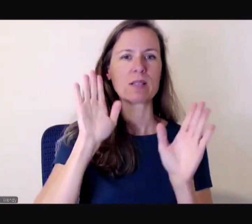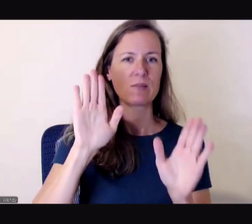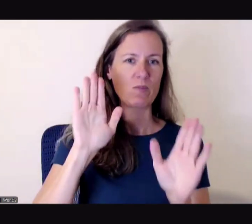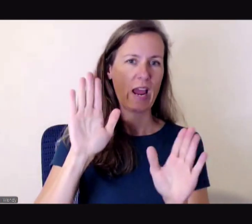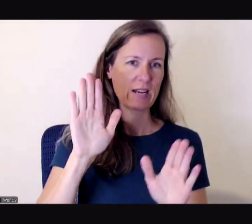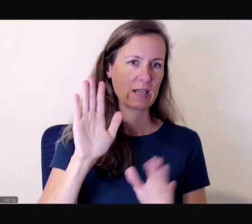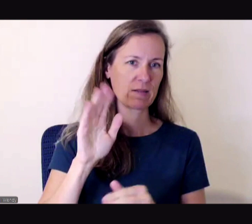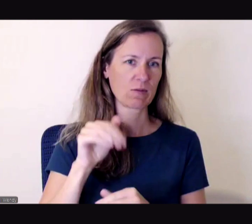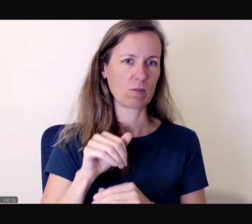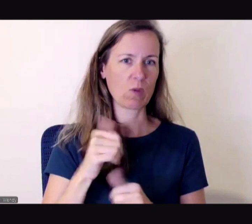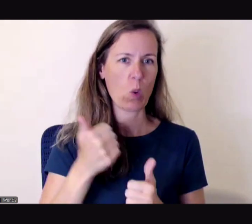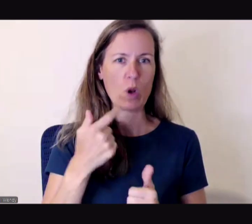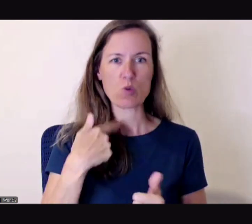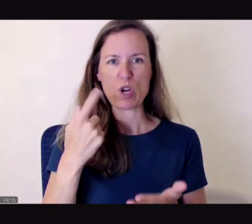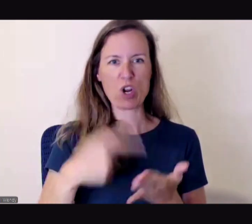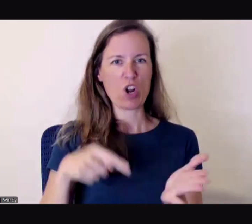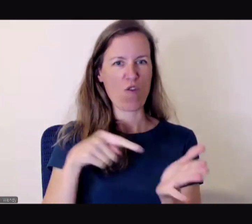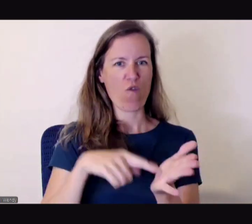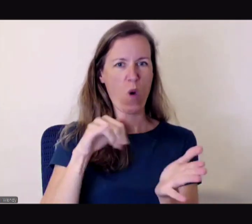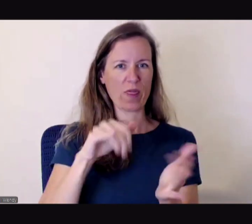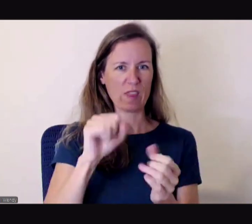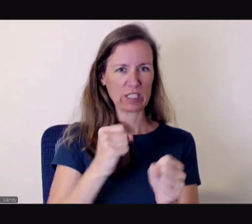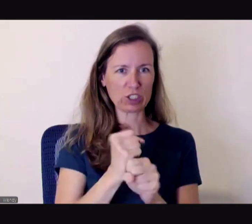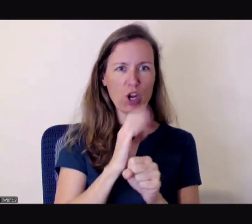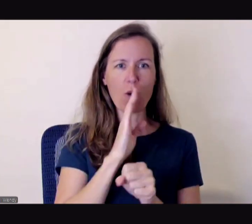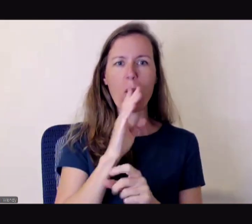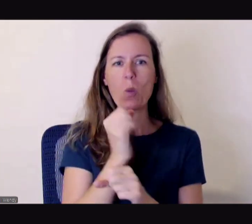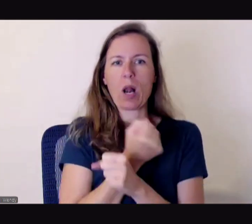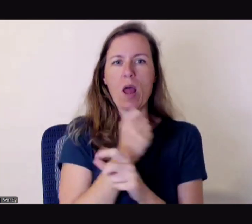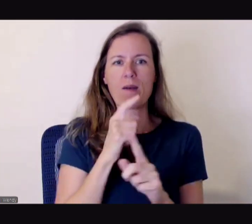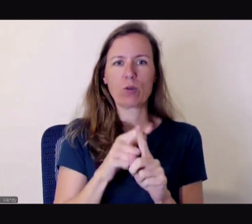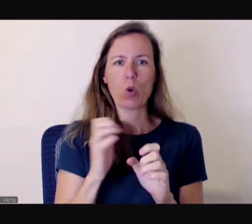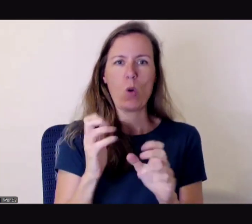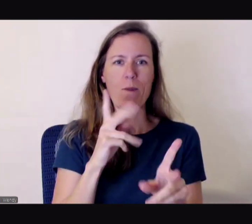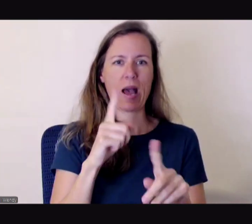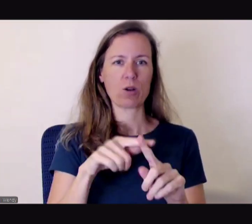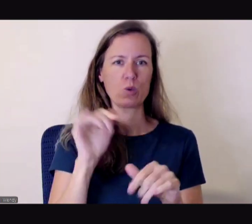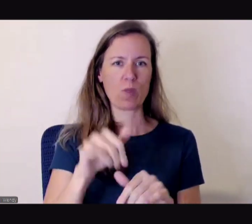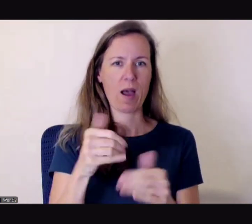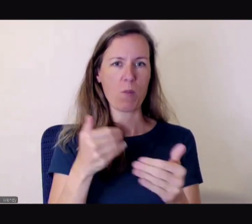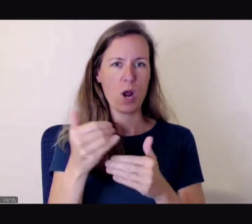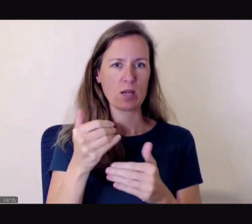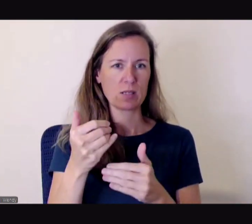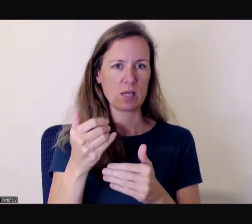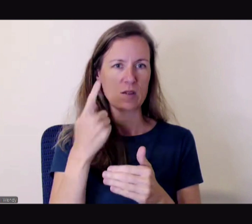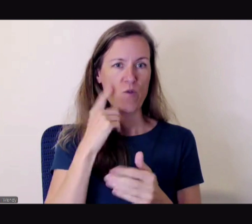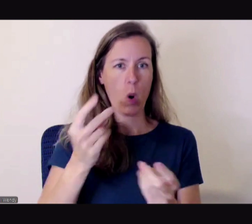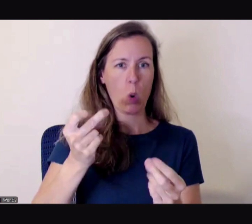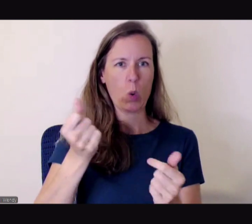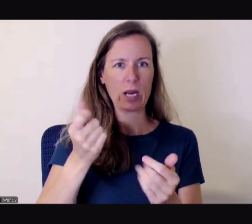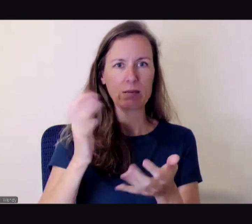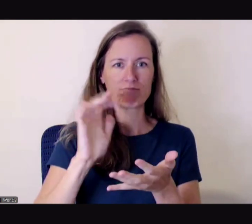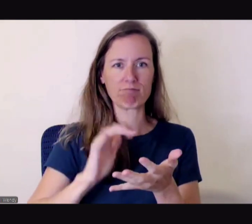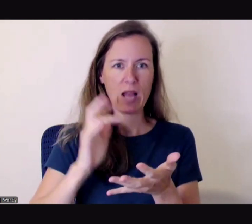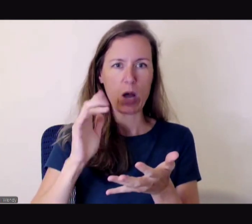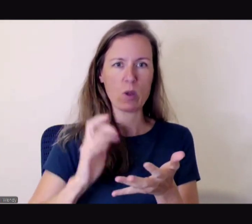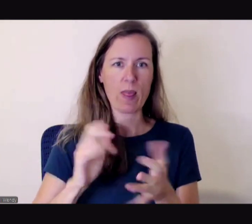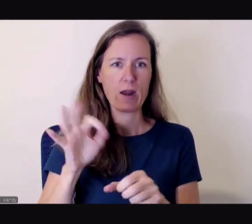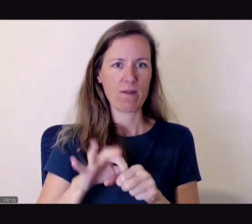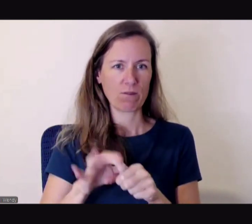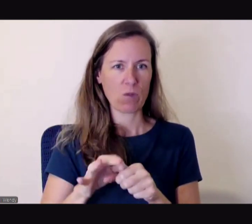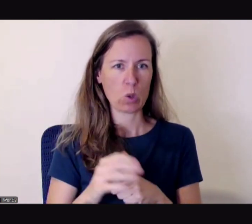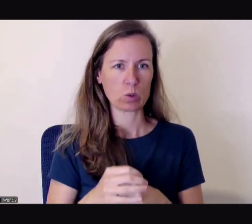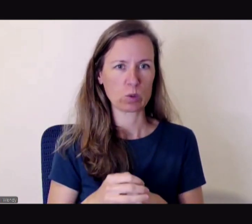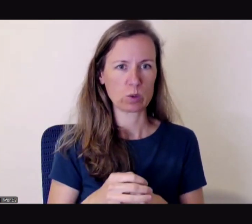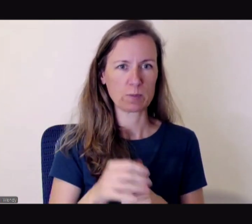And lastly, one of the items is adding new information and scenarios to our Board of Election Supervisors handbook and updating some antiquated information